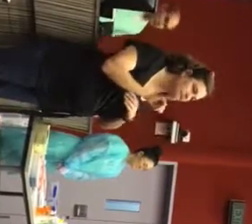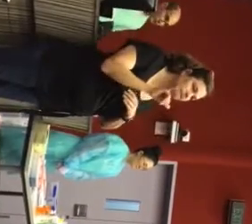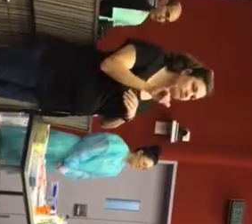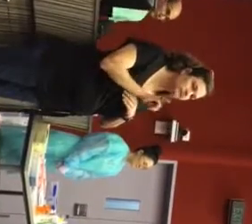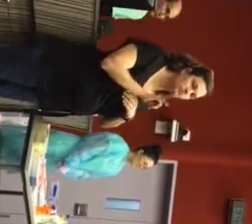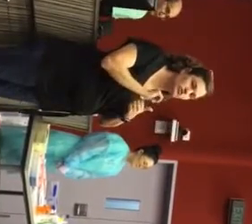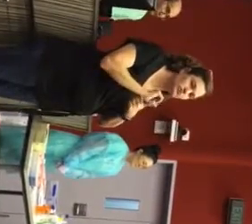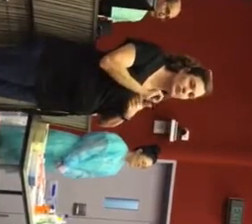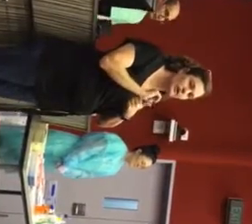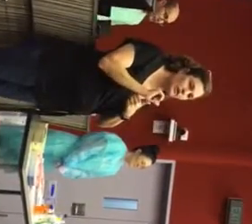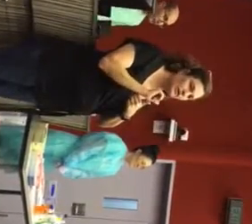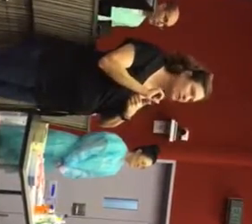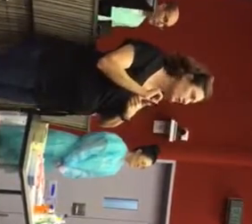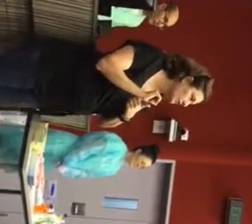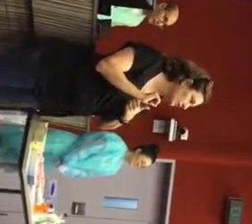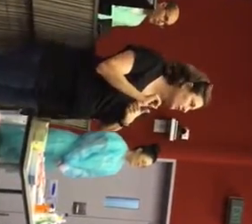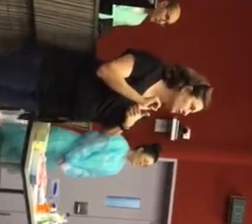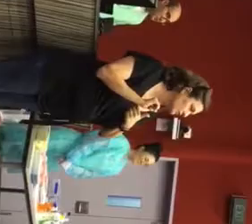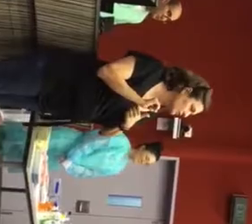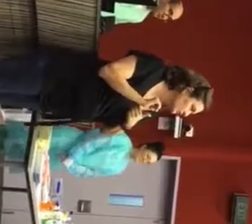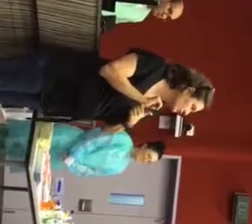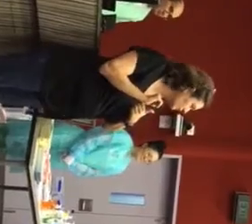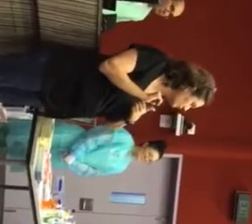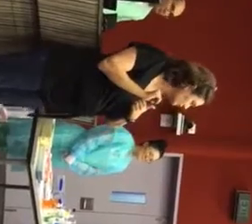you recommend for anyone?